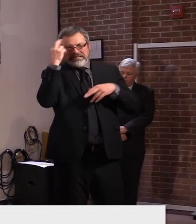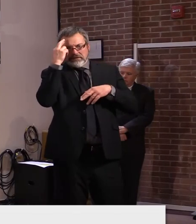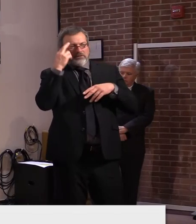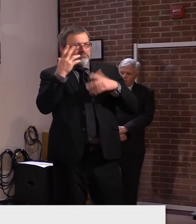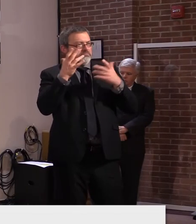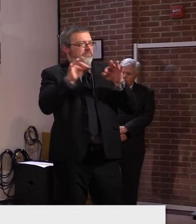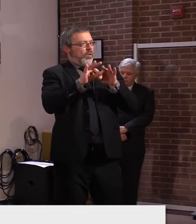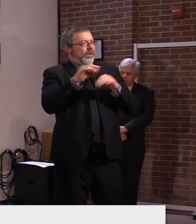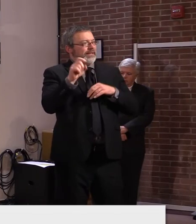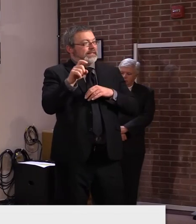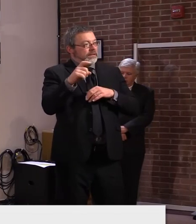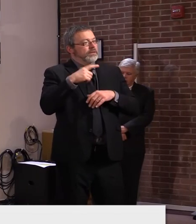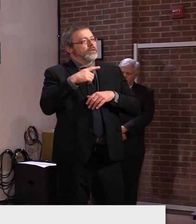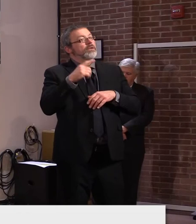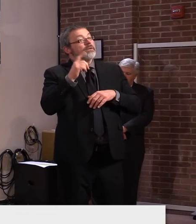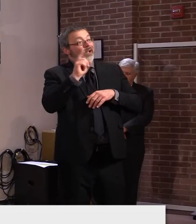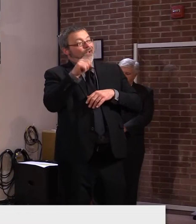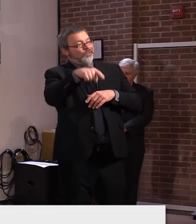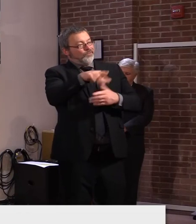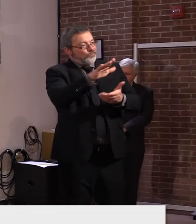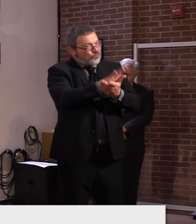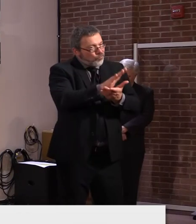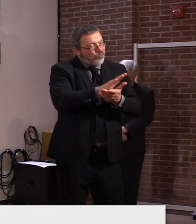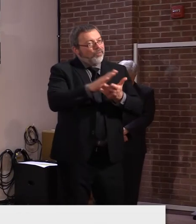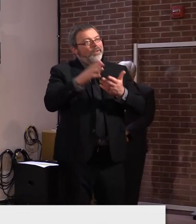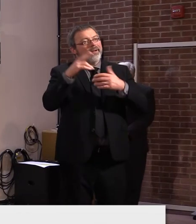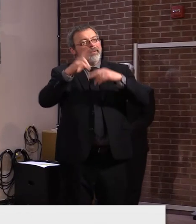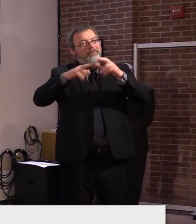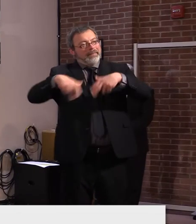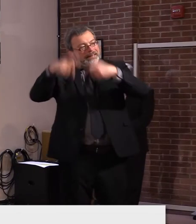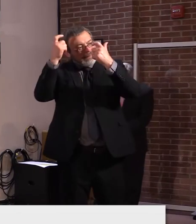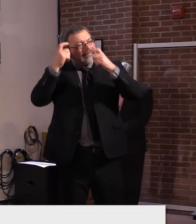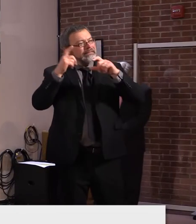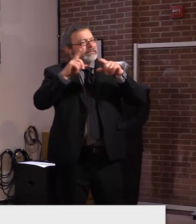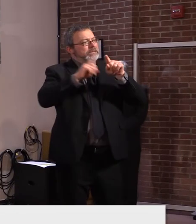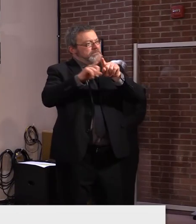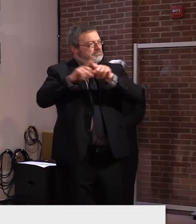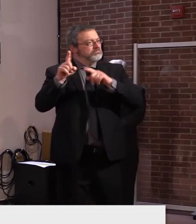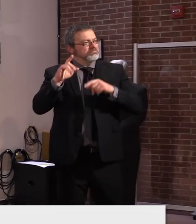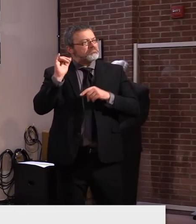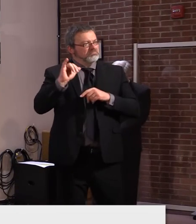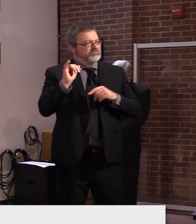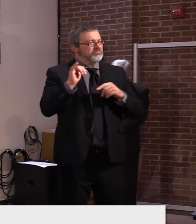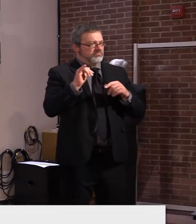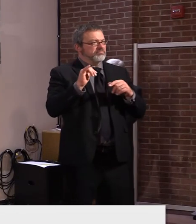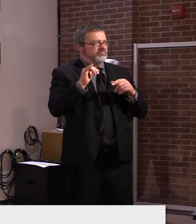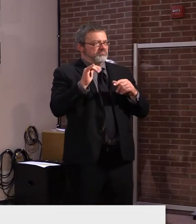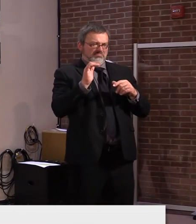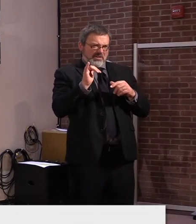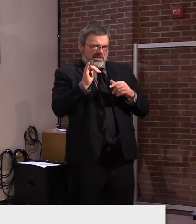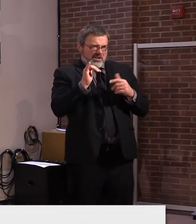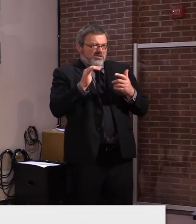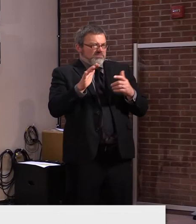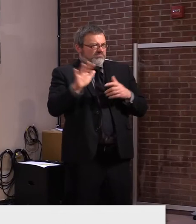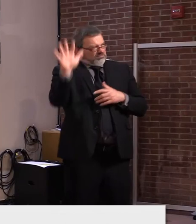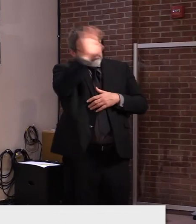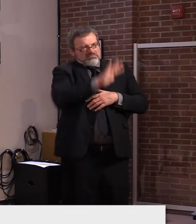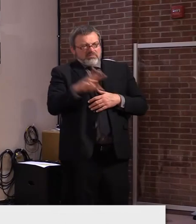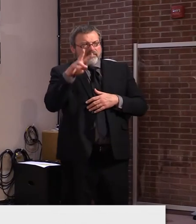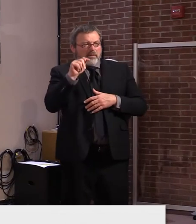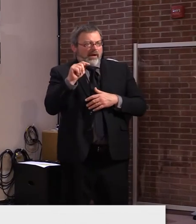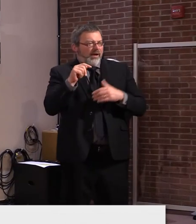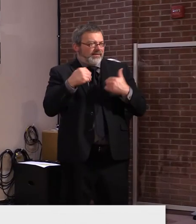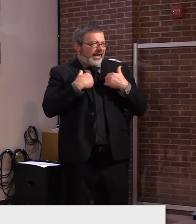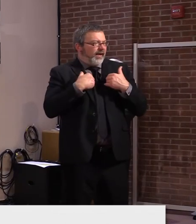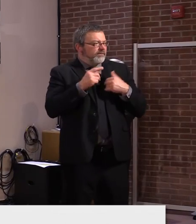our schools and we looked at some of the construction needs across the state, this will be a factor as well. Secretary French, anything you want